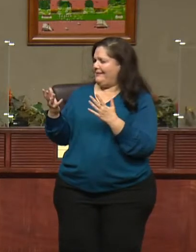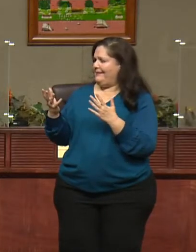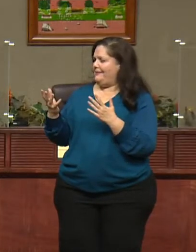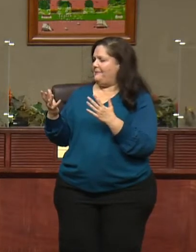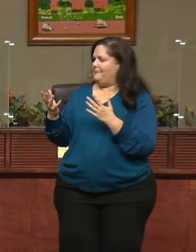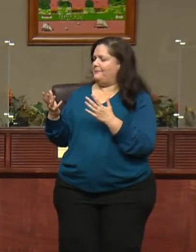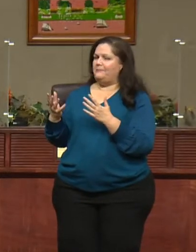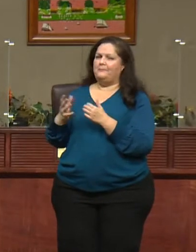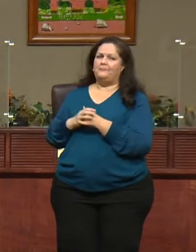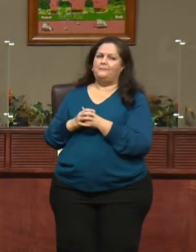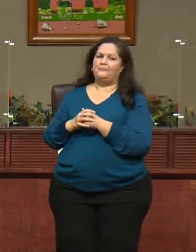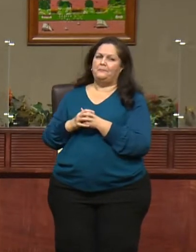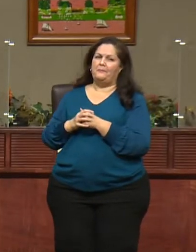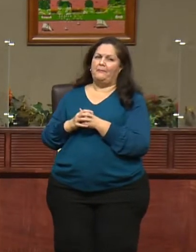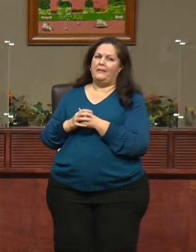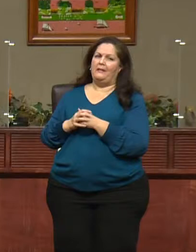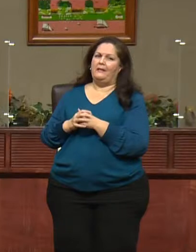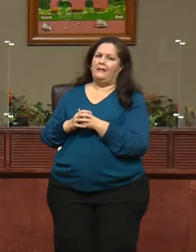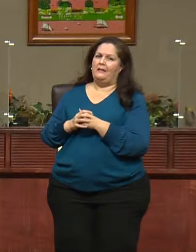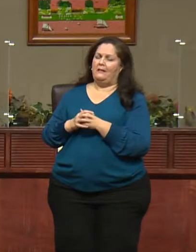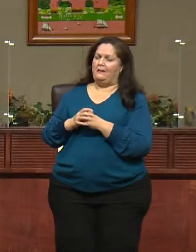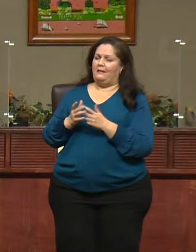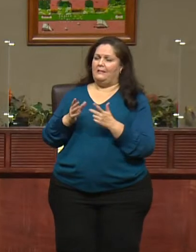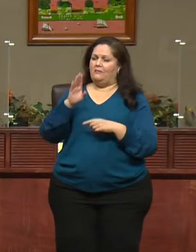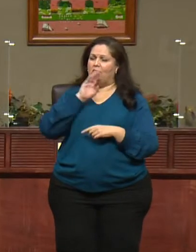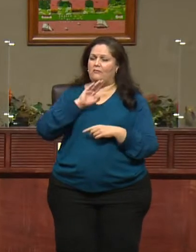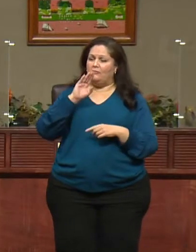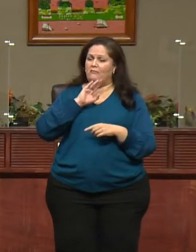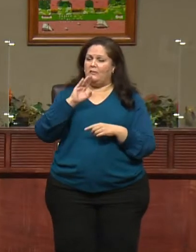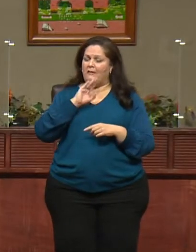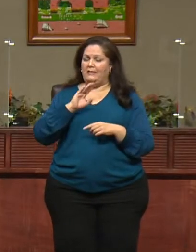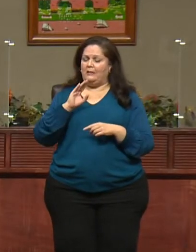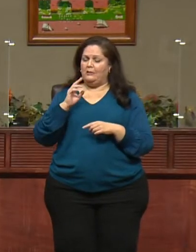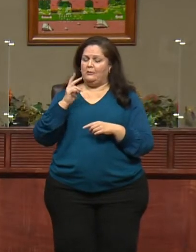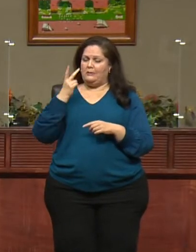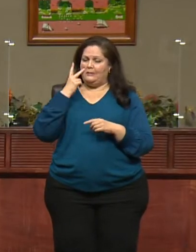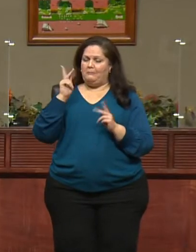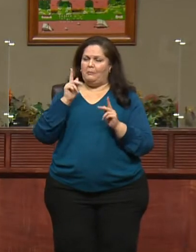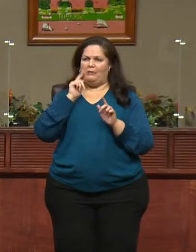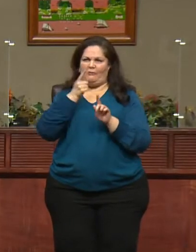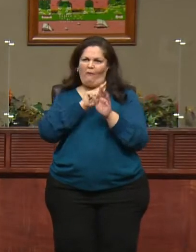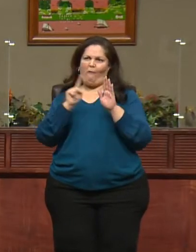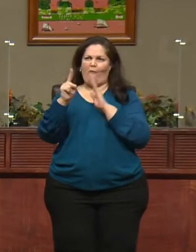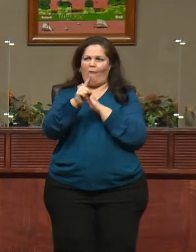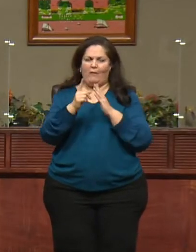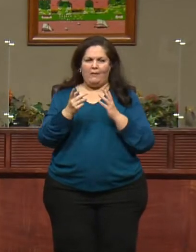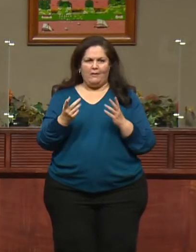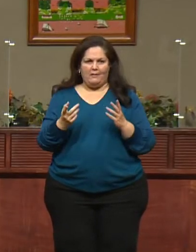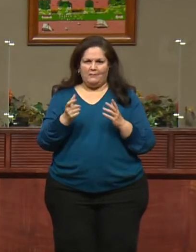And, is it frustrating to hear that someone's trying to jump ahead in line?